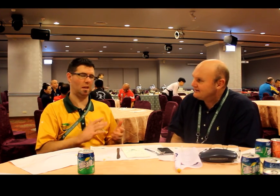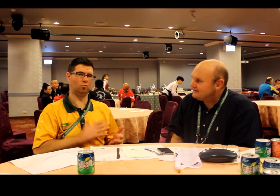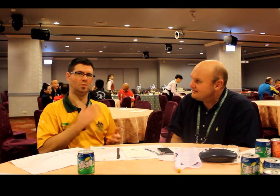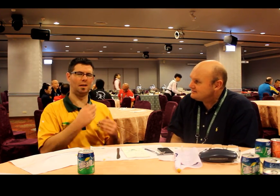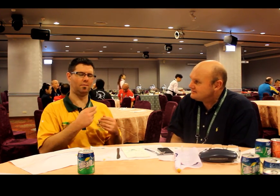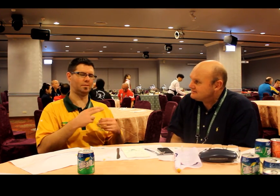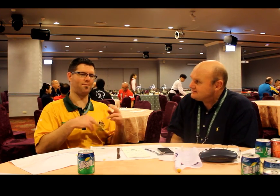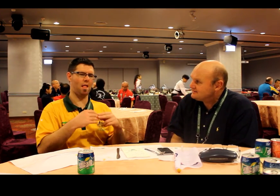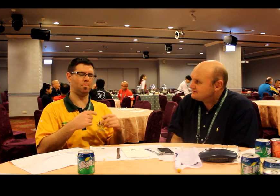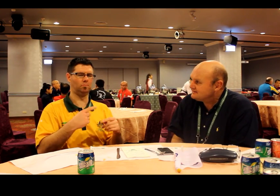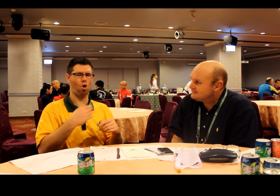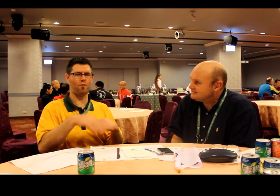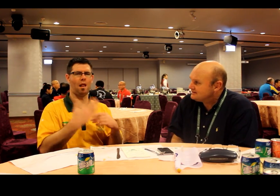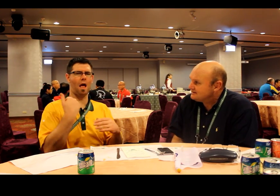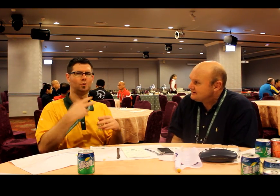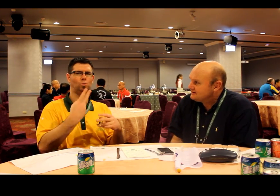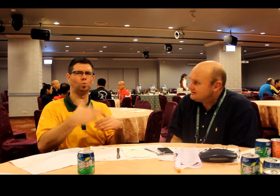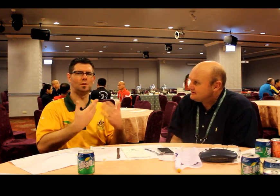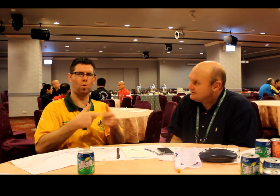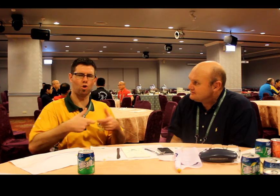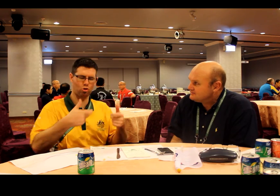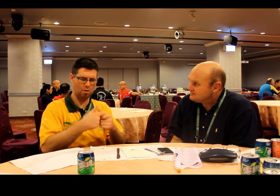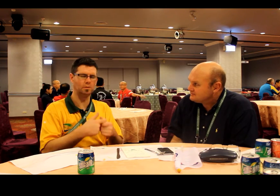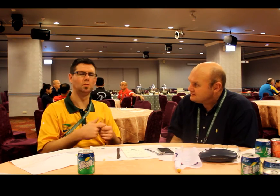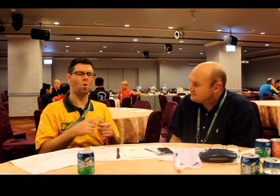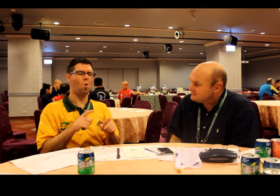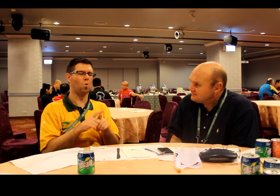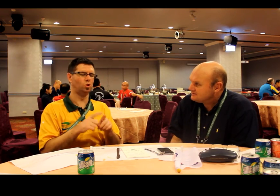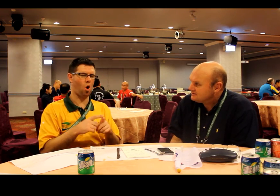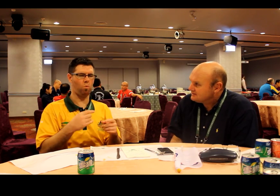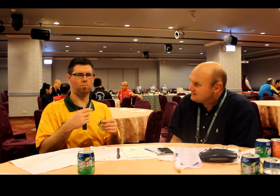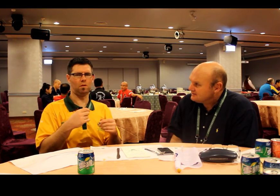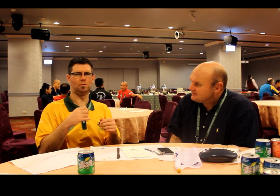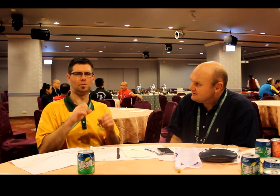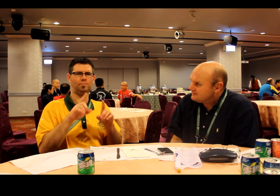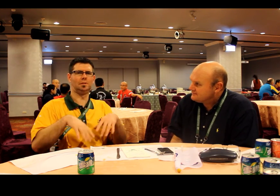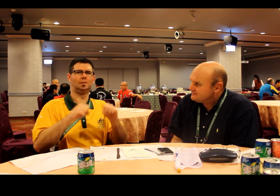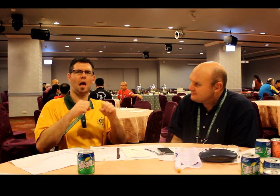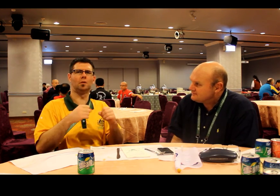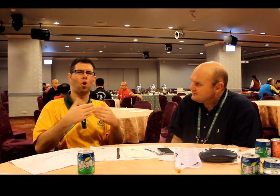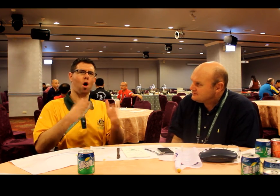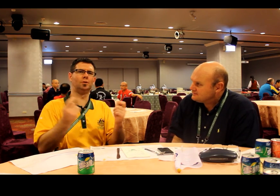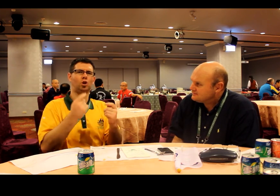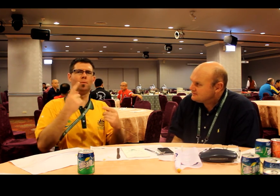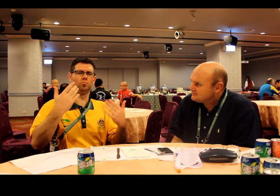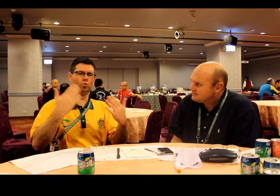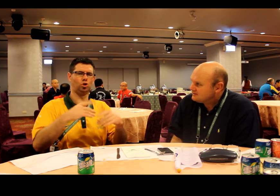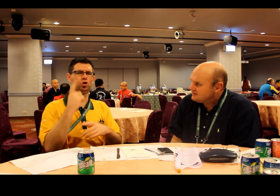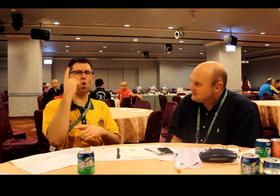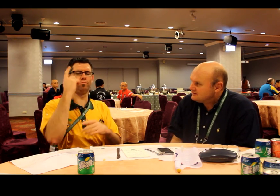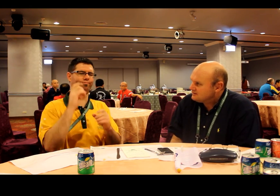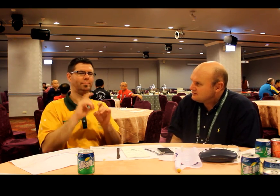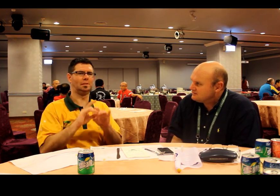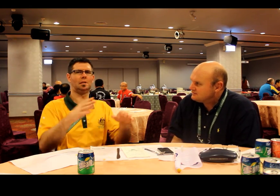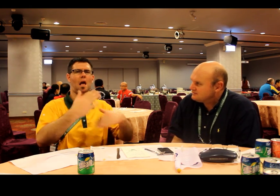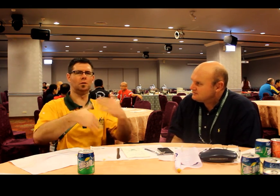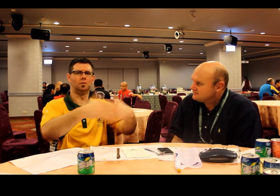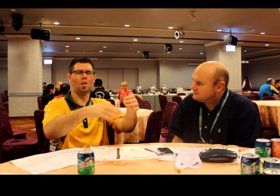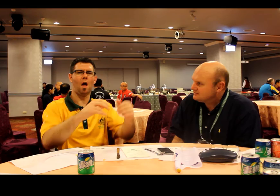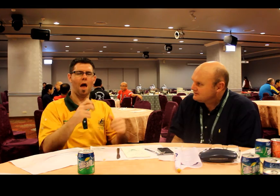brilliant. It's a really interesting development that's occurred over the last couple of days with the Congress, and the opening ceremony really